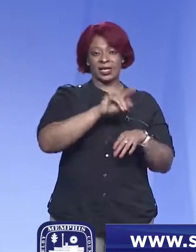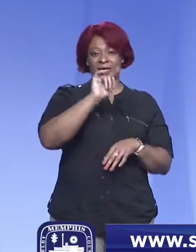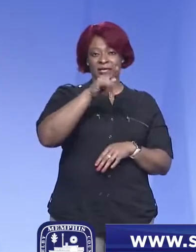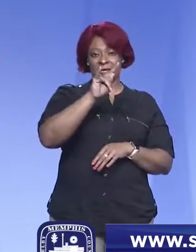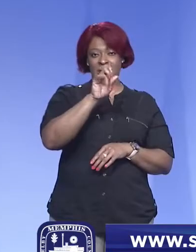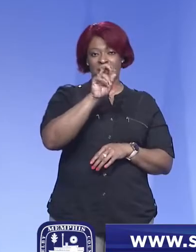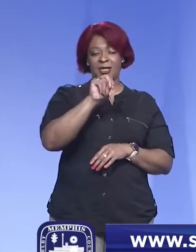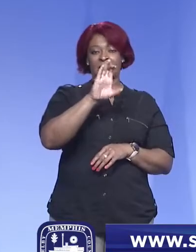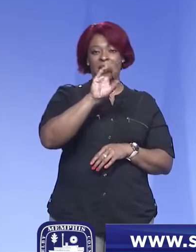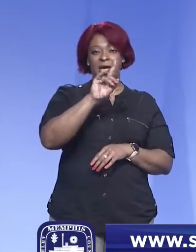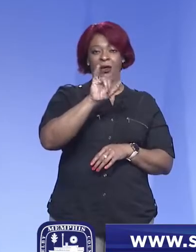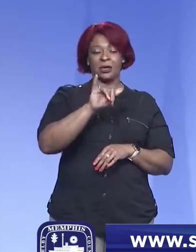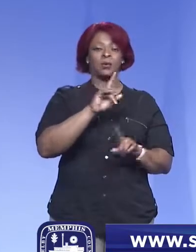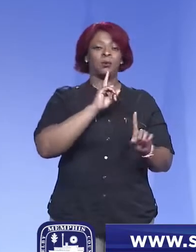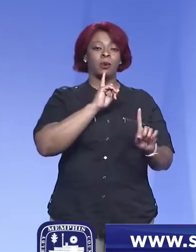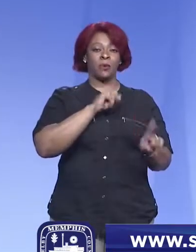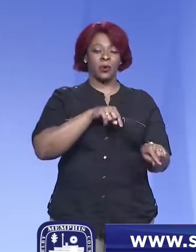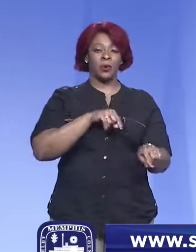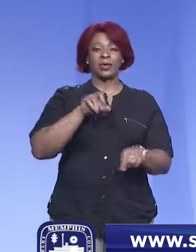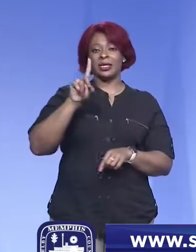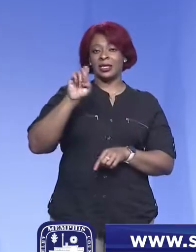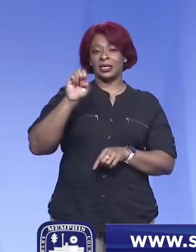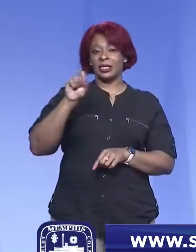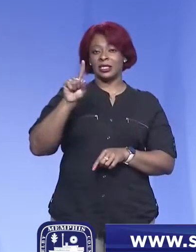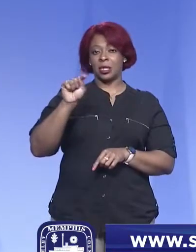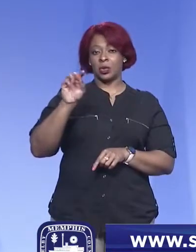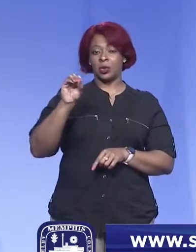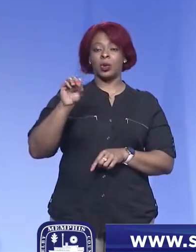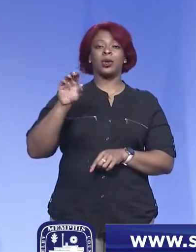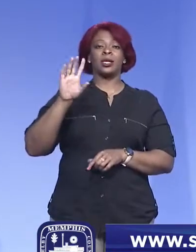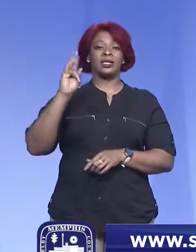6,268 cases reported. DeSoto County in Mississippi,